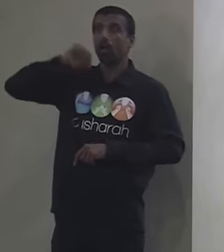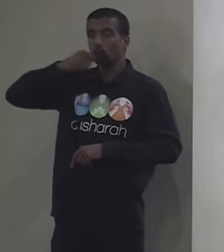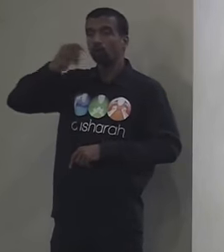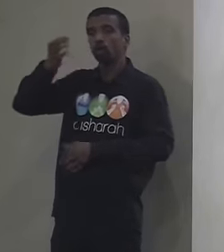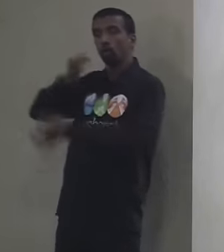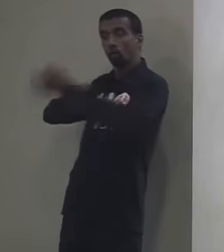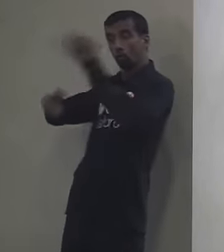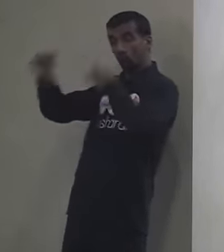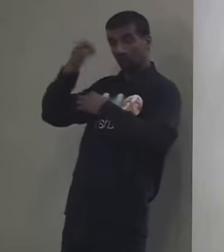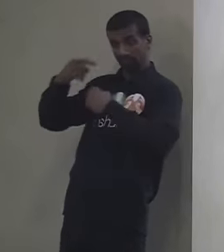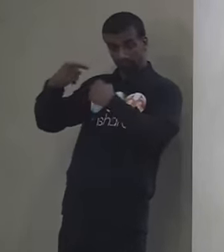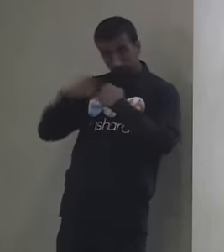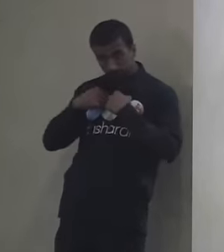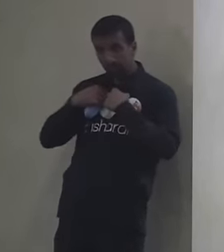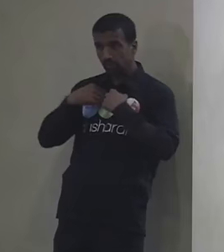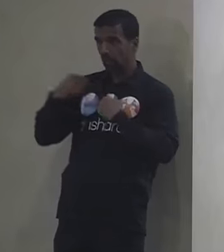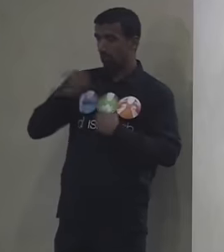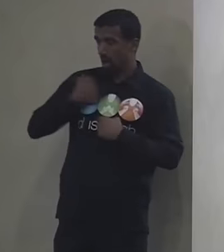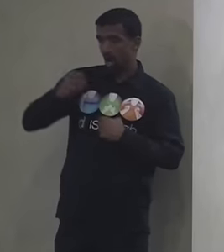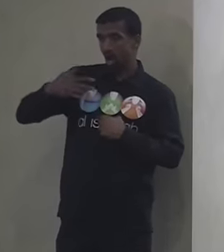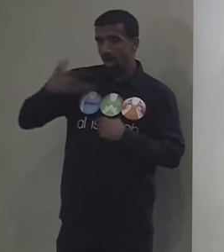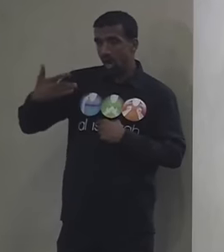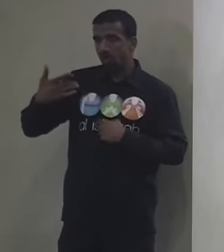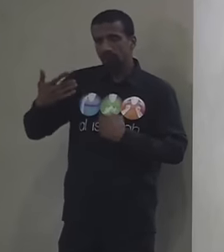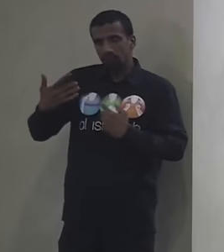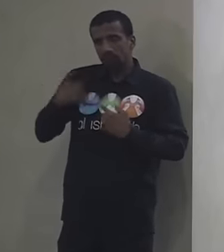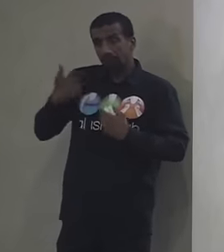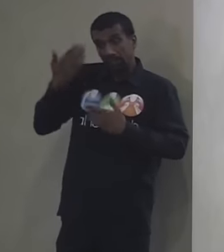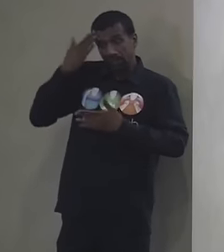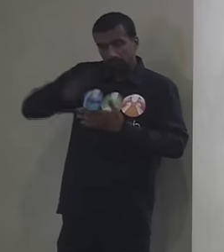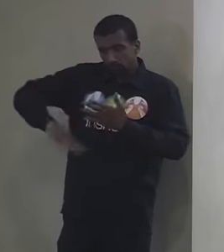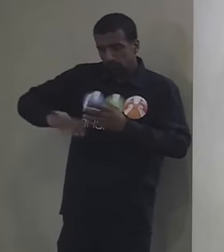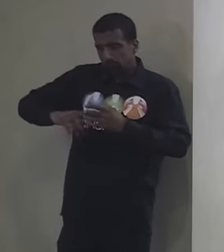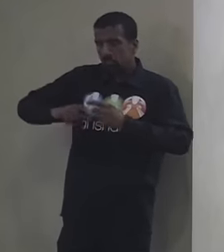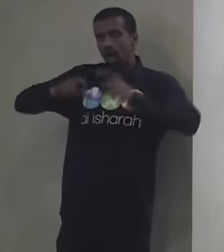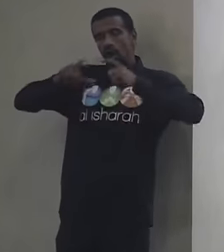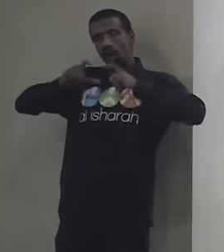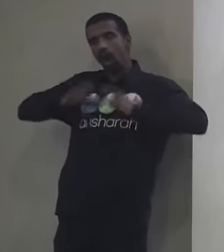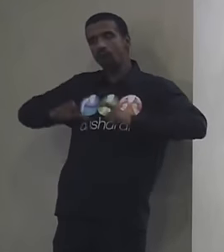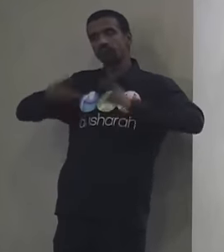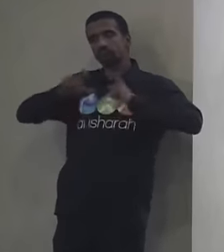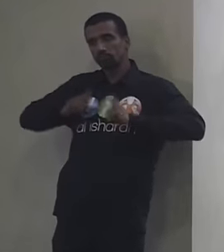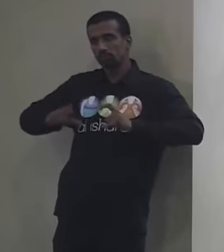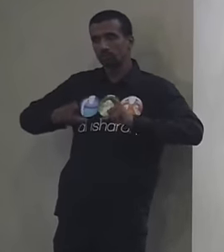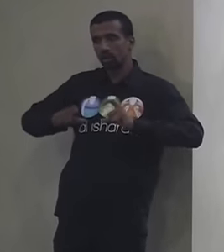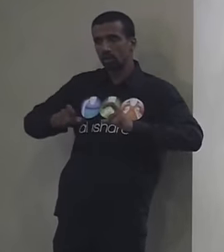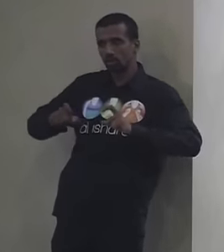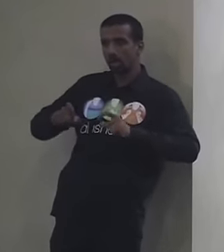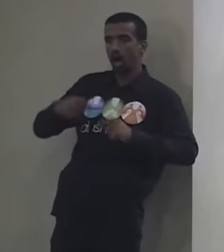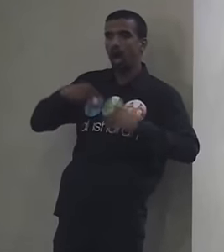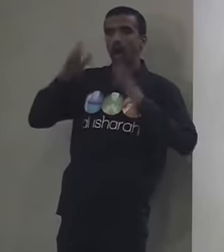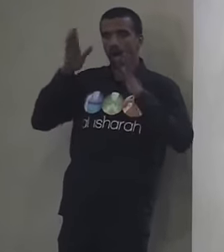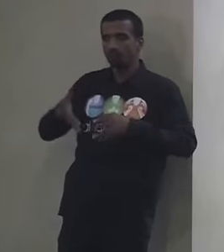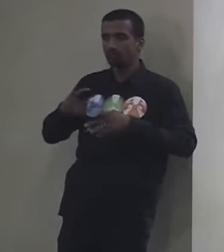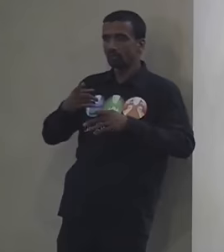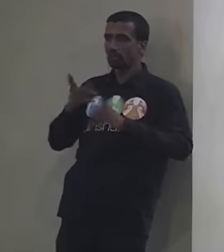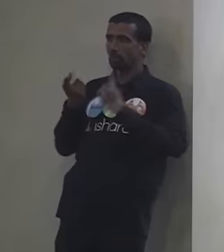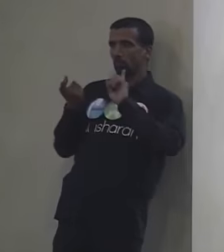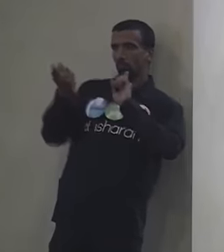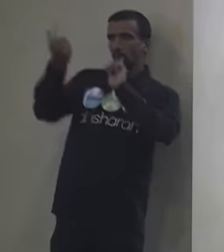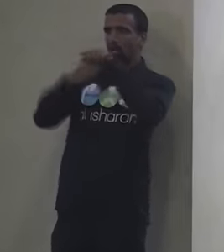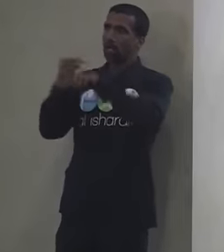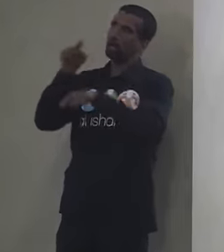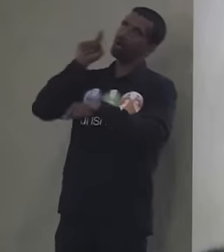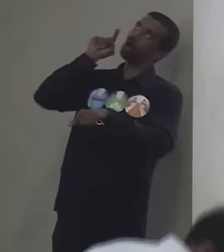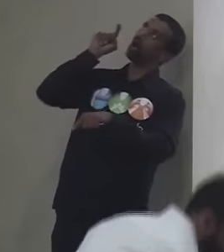enjoyed constantly. This is sifa mushabbaha, they call it in Arabic, fa'il. So luxuries and comforts you enjoyed constantly. They were